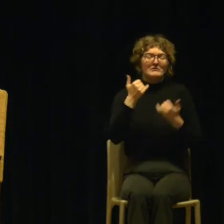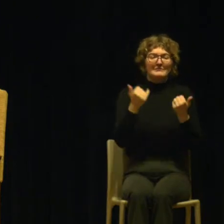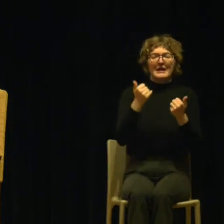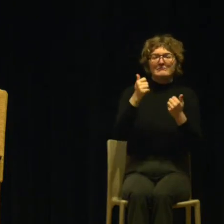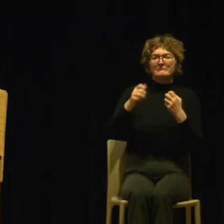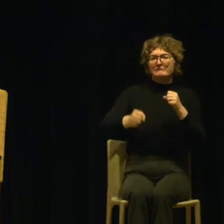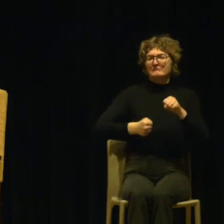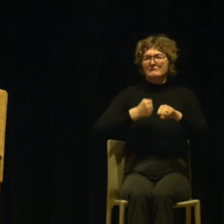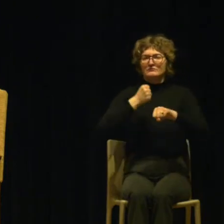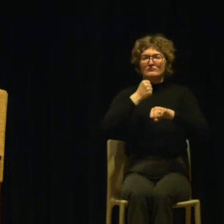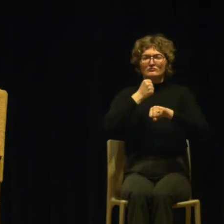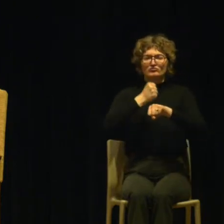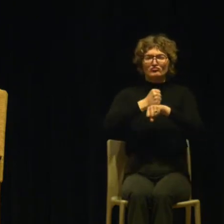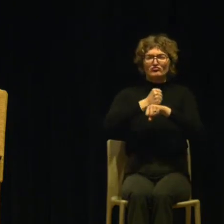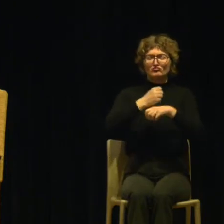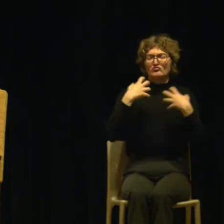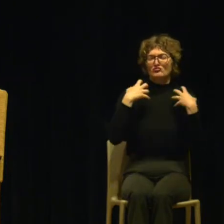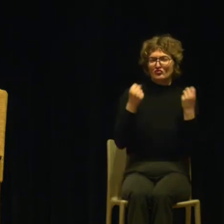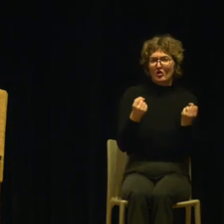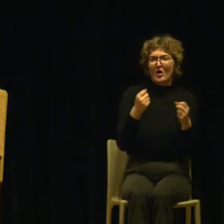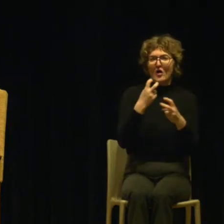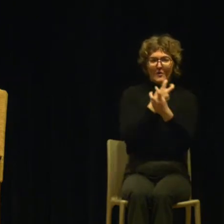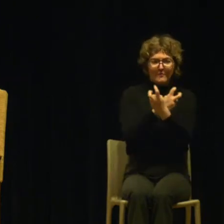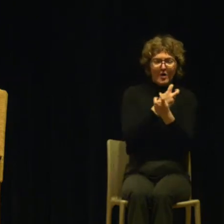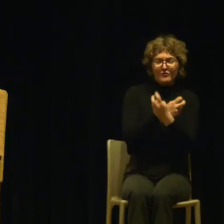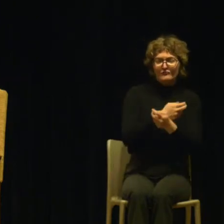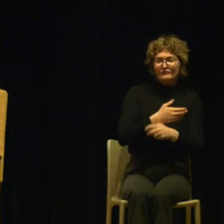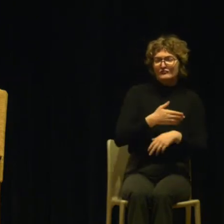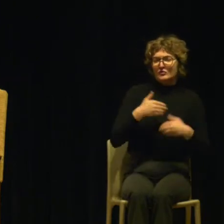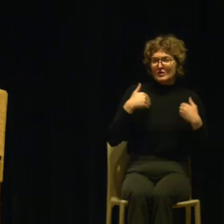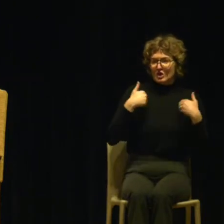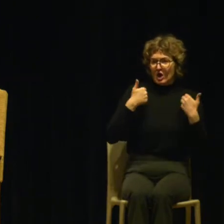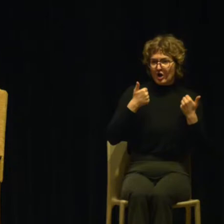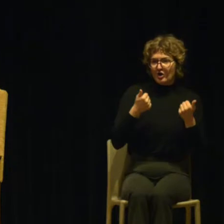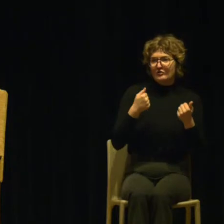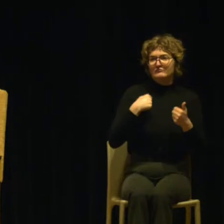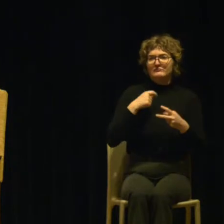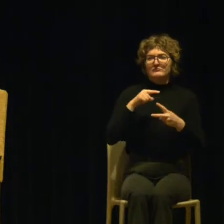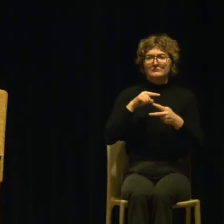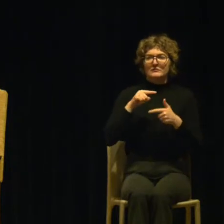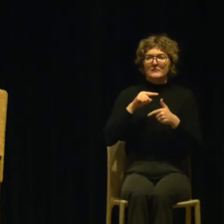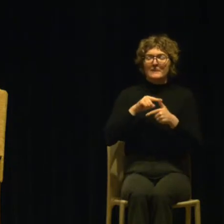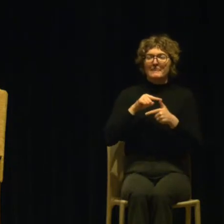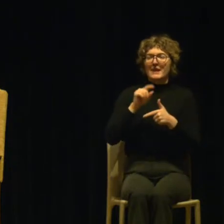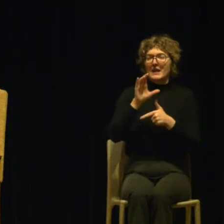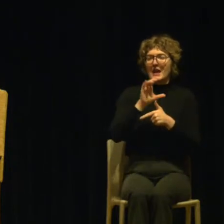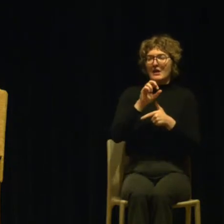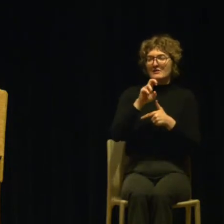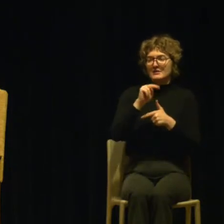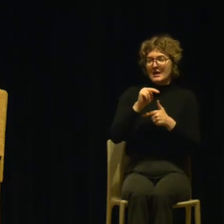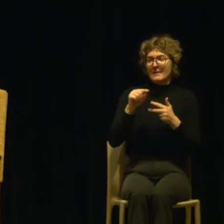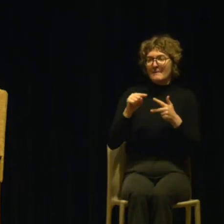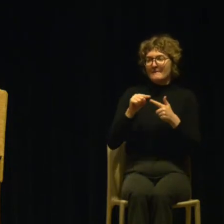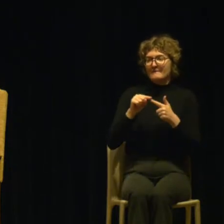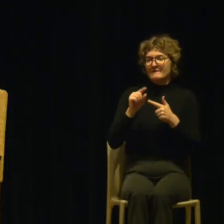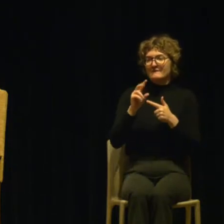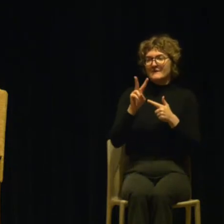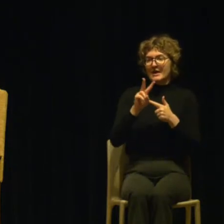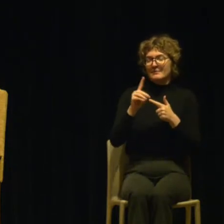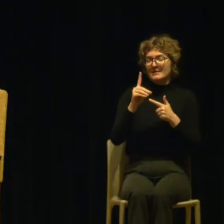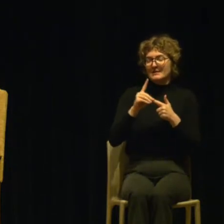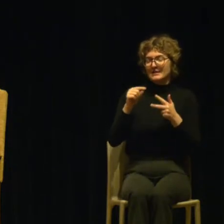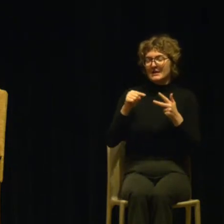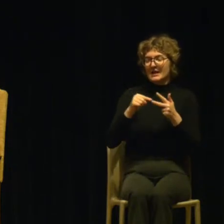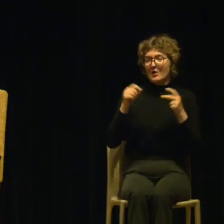strong bones is when you're young. You need calcium, you need vitamin D, you need exercise. But there is a genetic component. We all know people